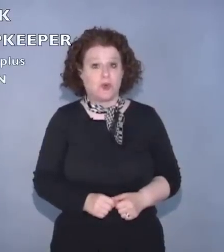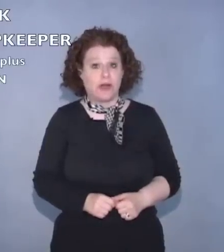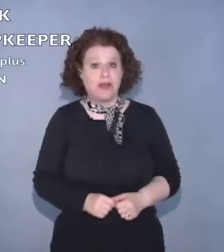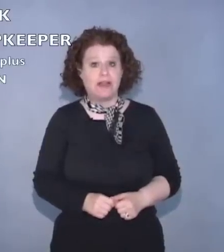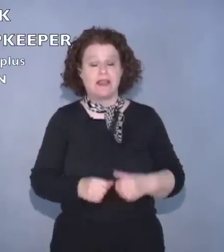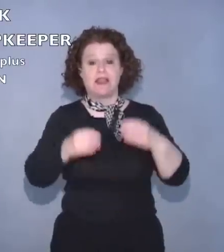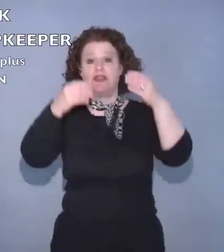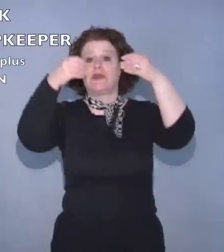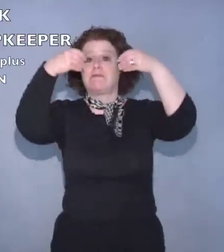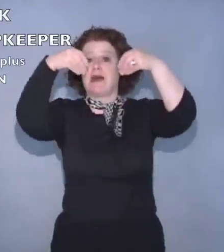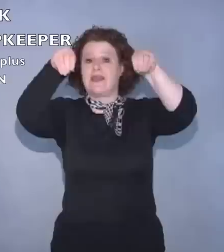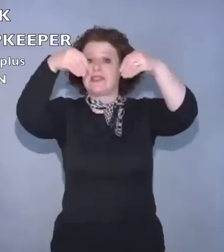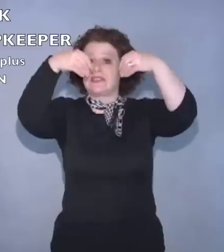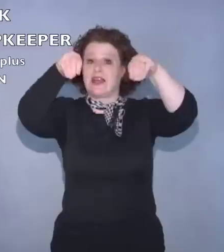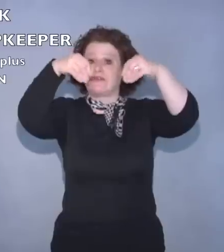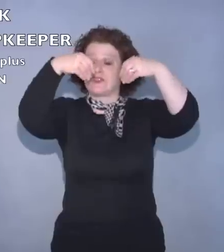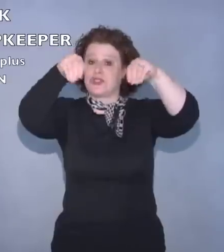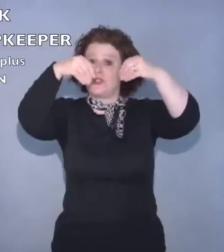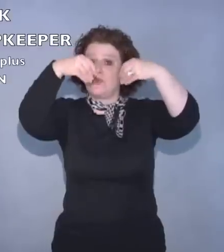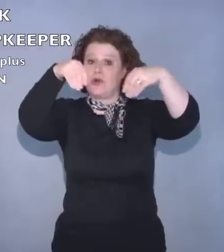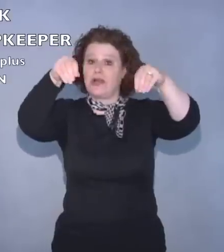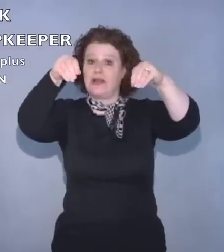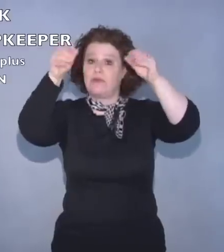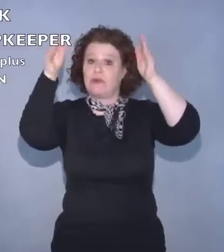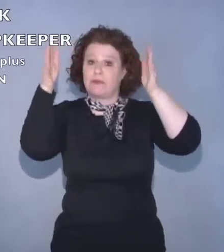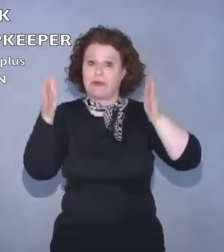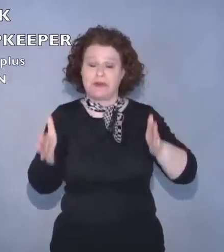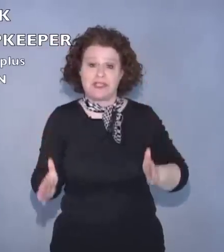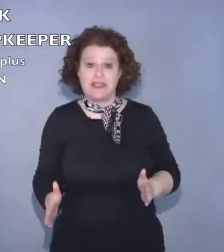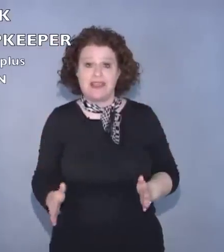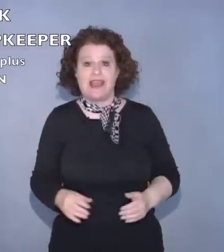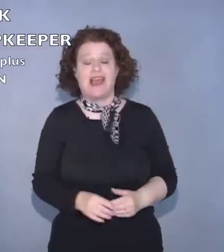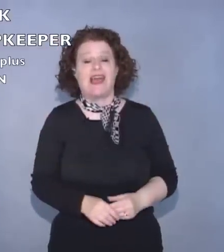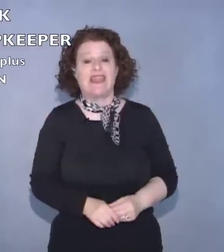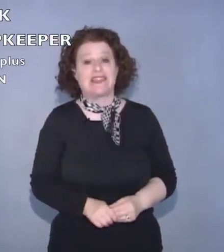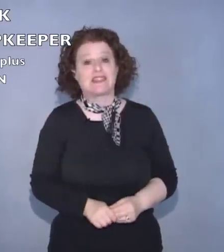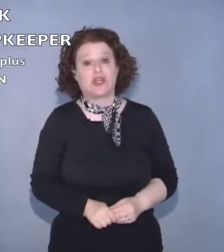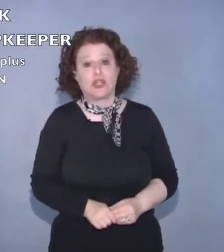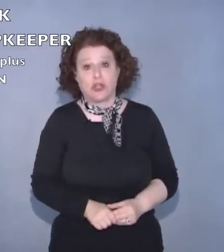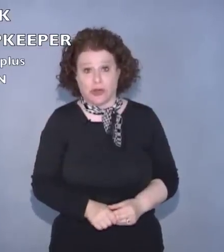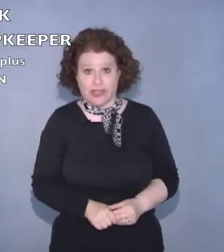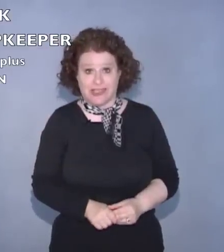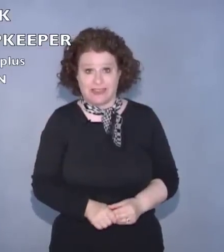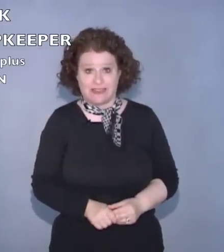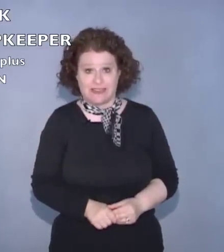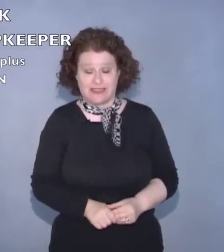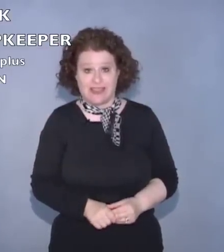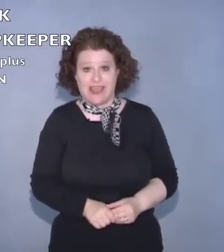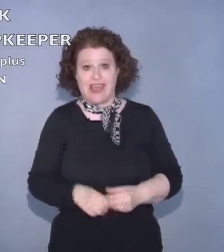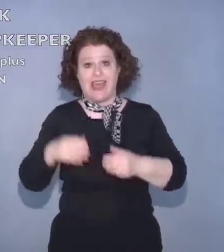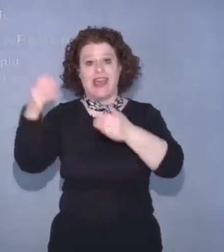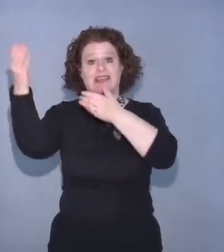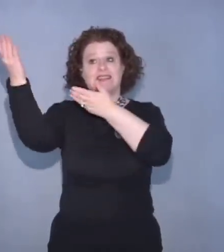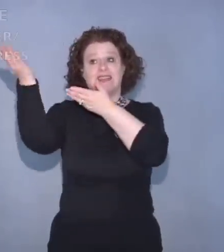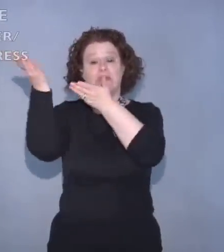store, you combine the sign for store with person, and that's clerk. And someone